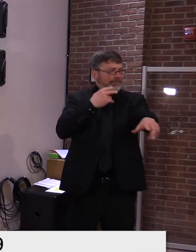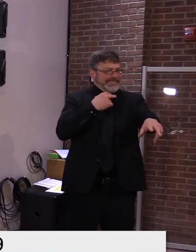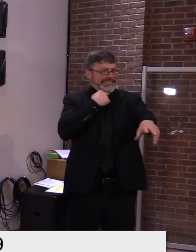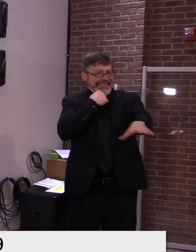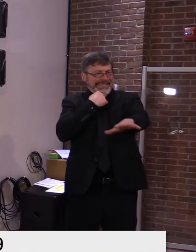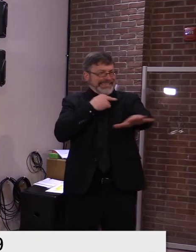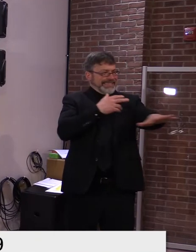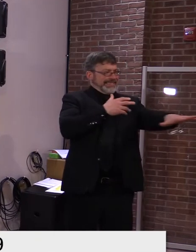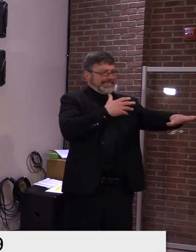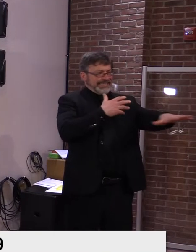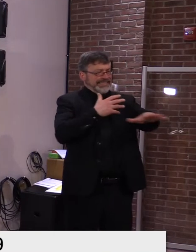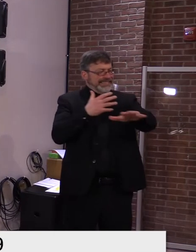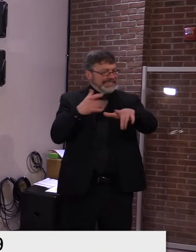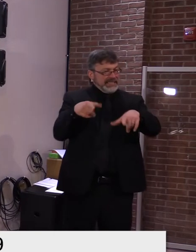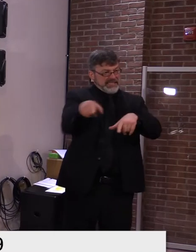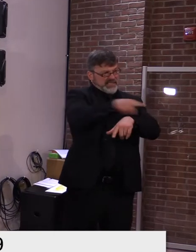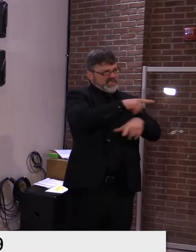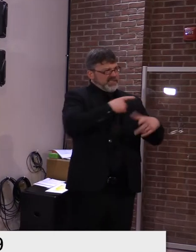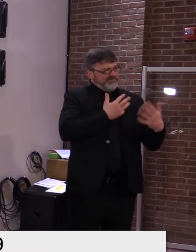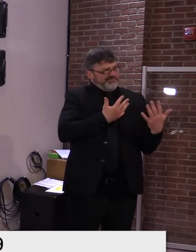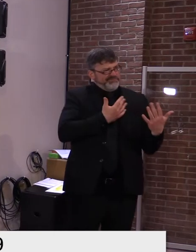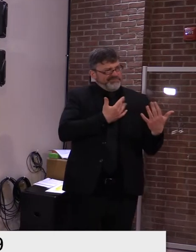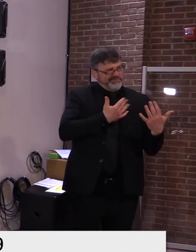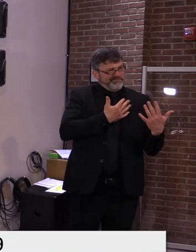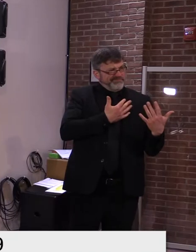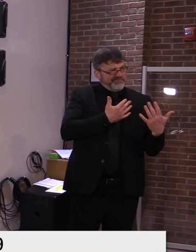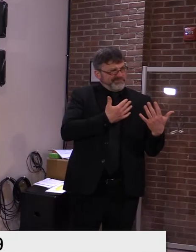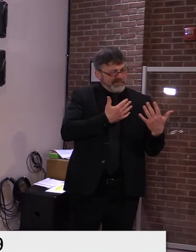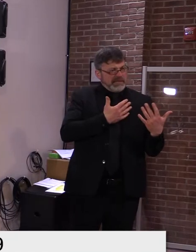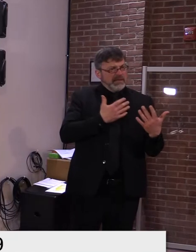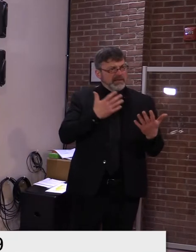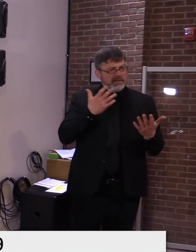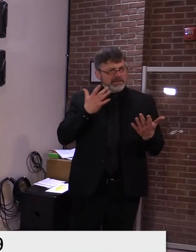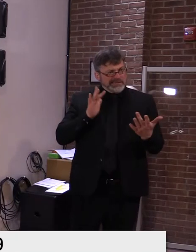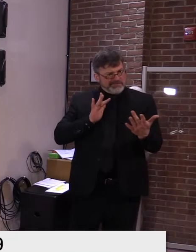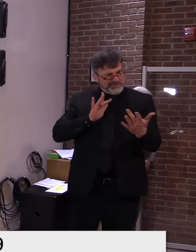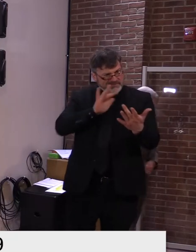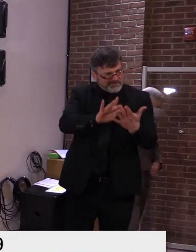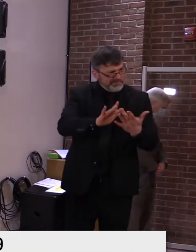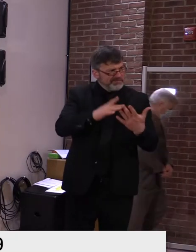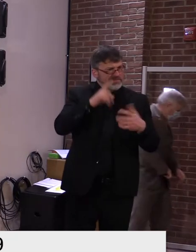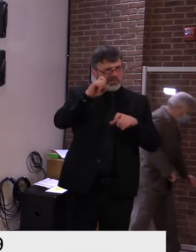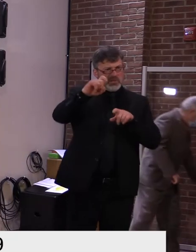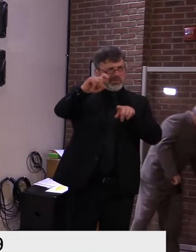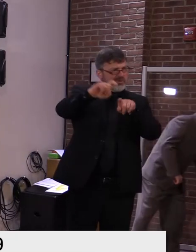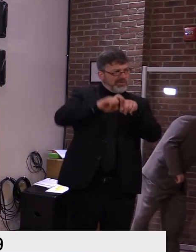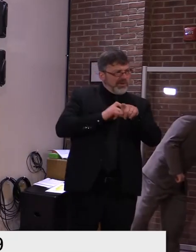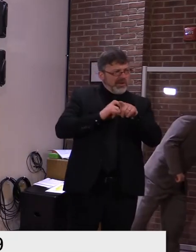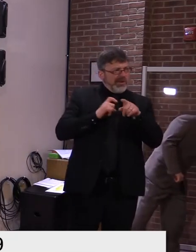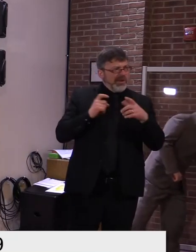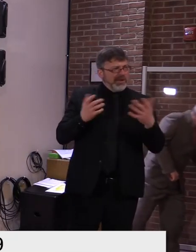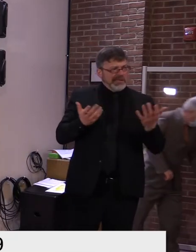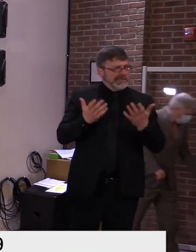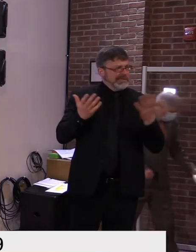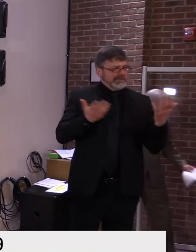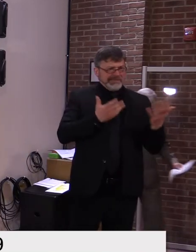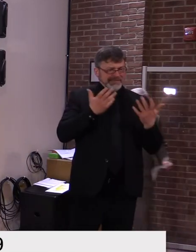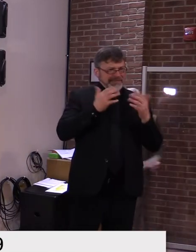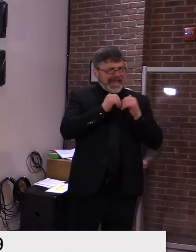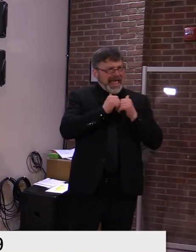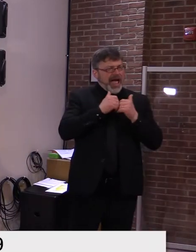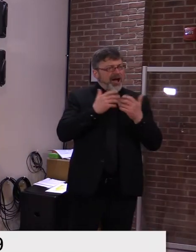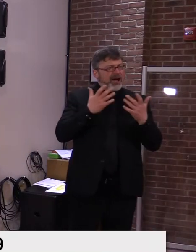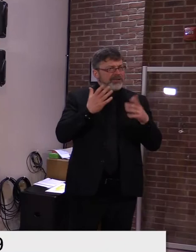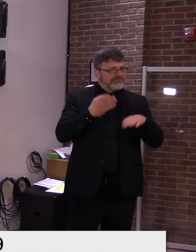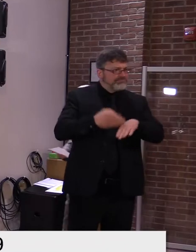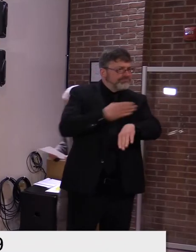time just to get a call back to schedule a vaccine visit. Is there something that can be done to speed up that process? I'll ask